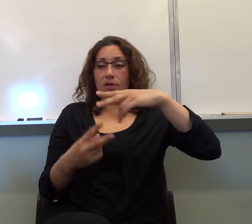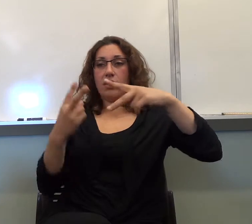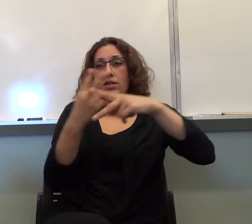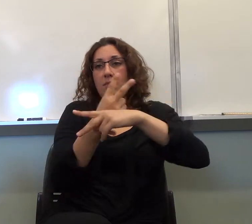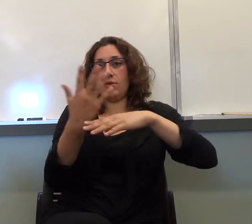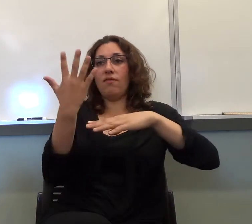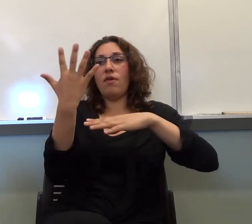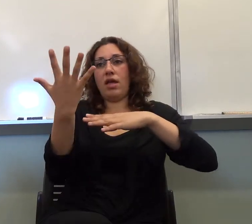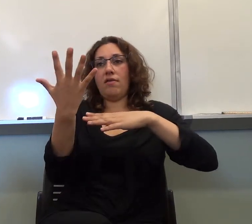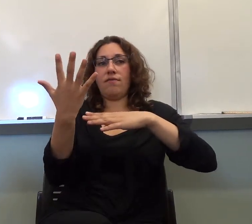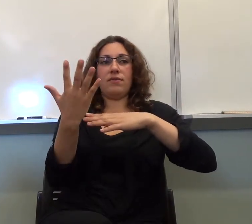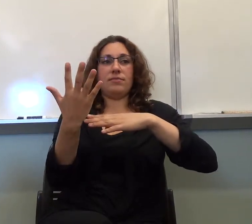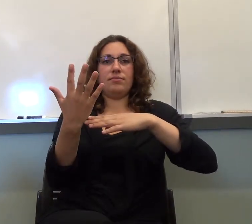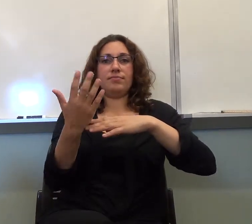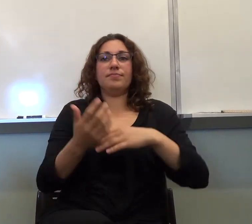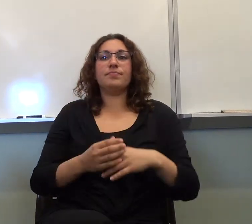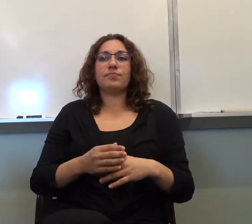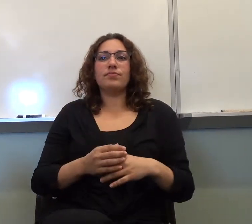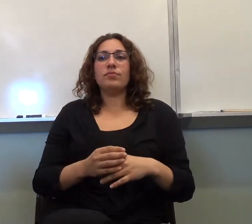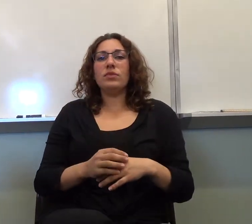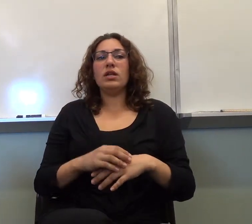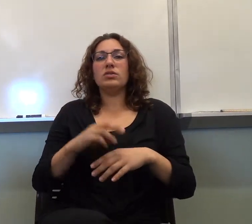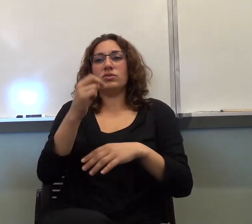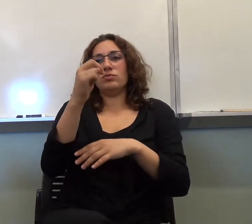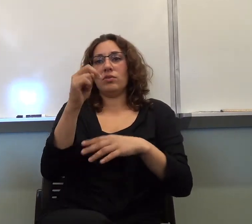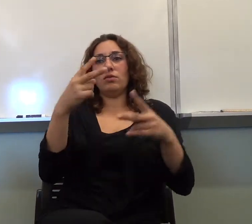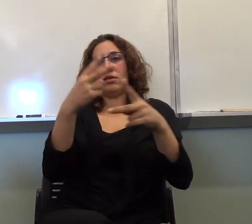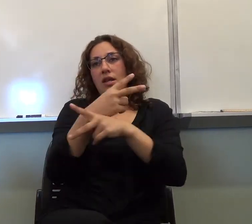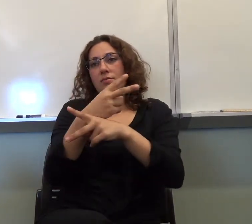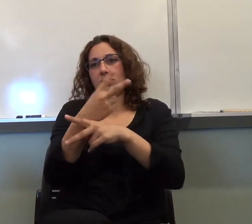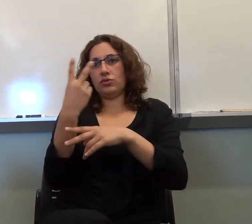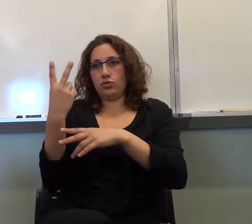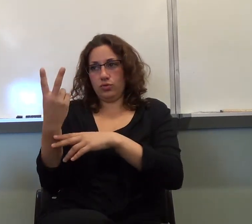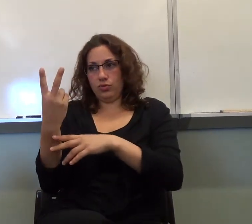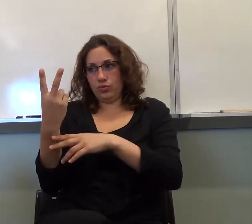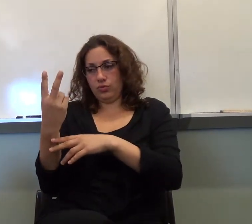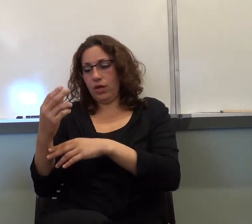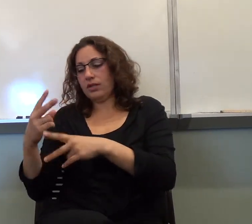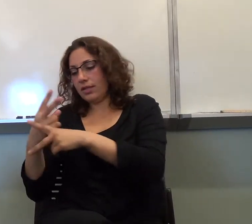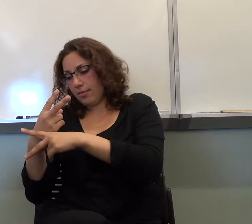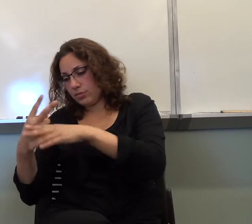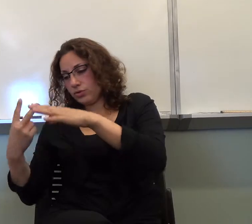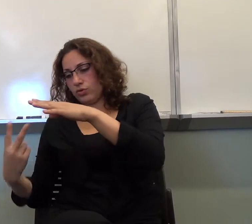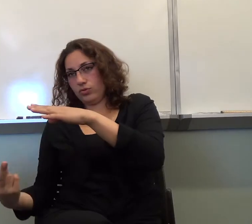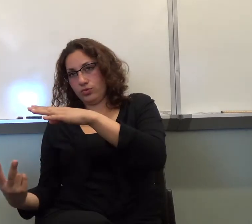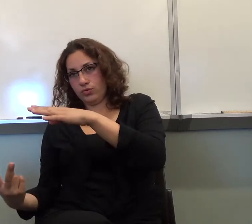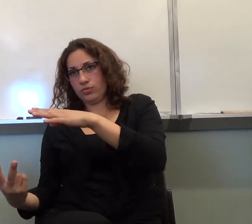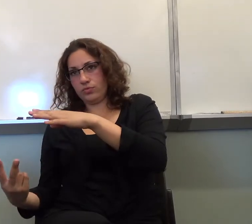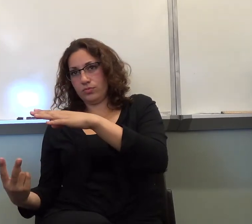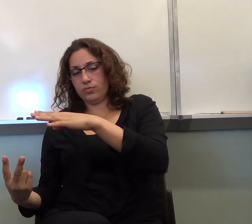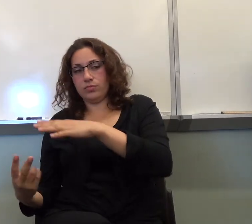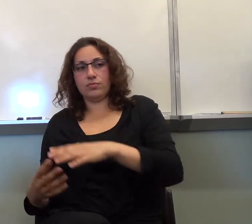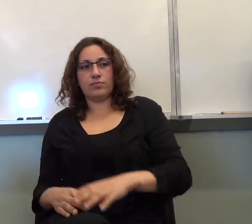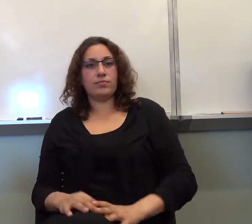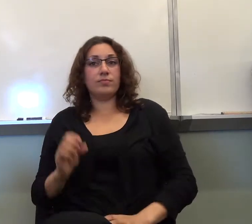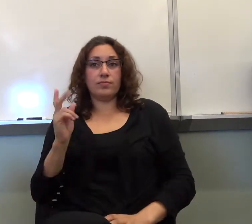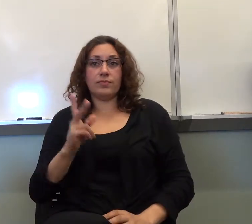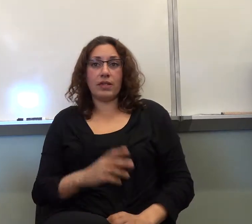2. So the top gets multiplied by 2 to give us a 2. All right, so we've got